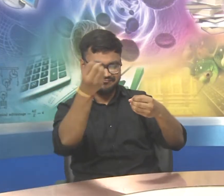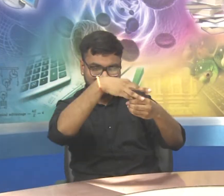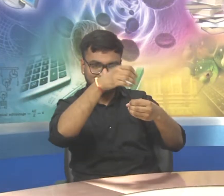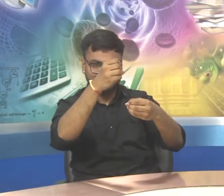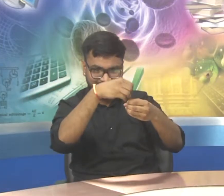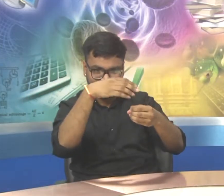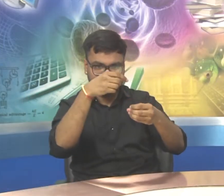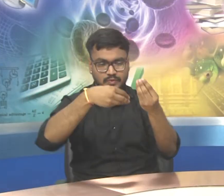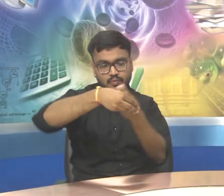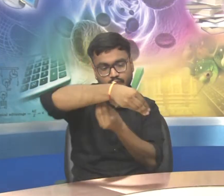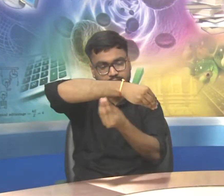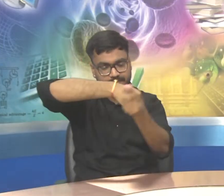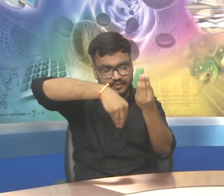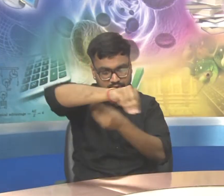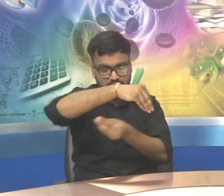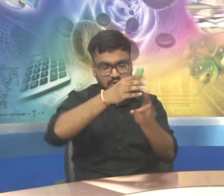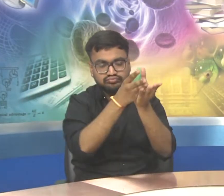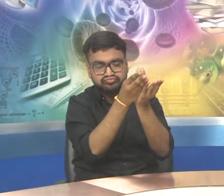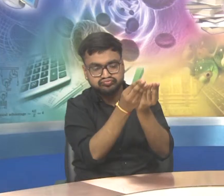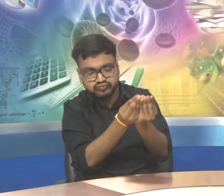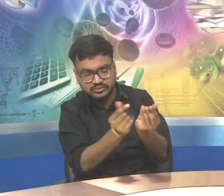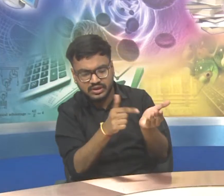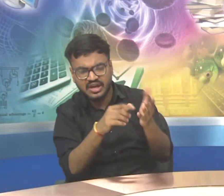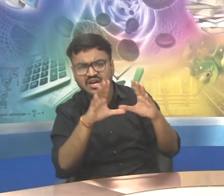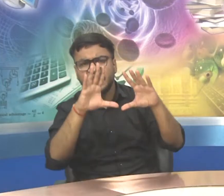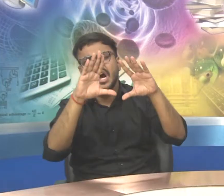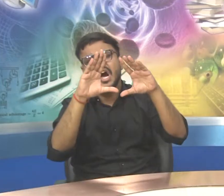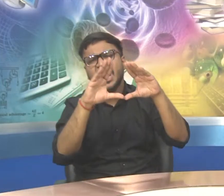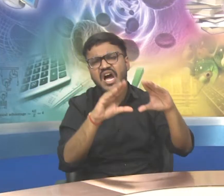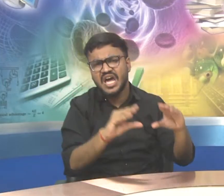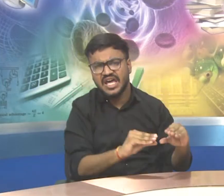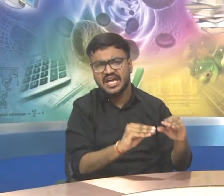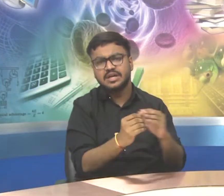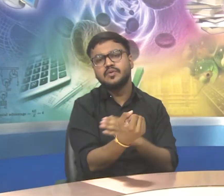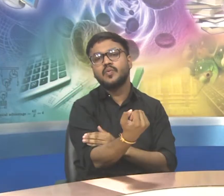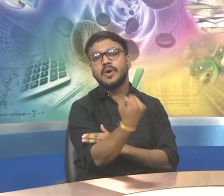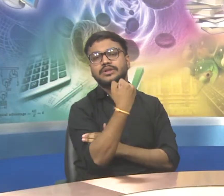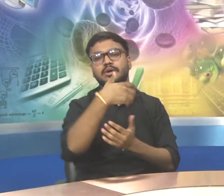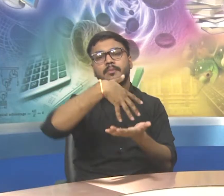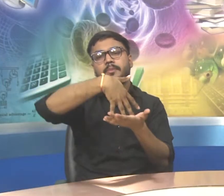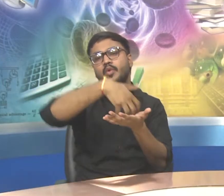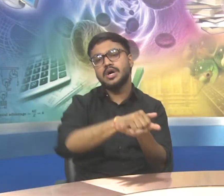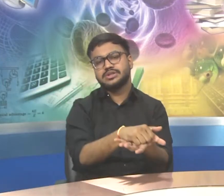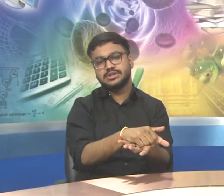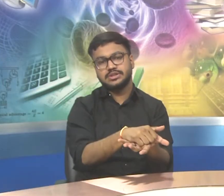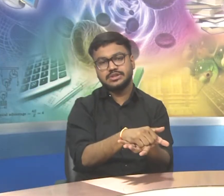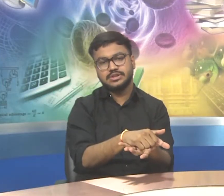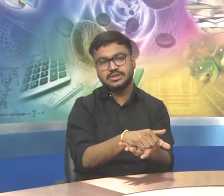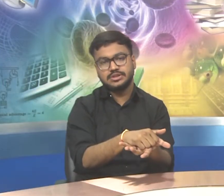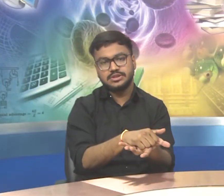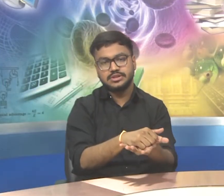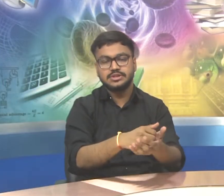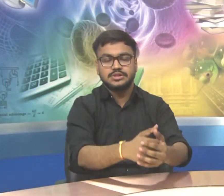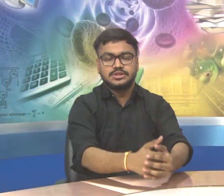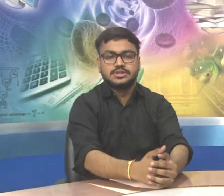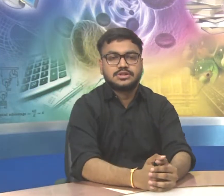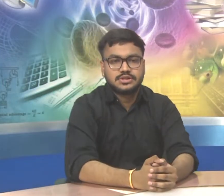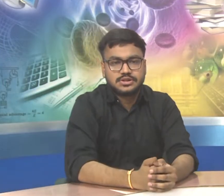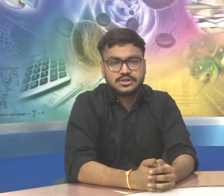so we get high concentration, which is strong solution, and if less solute is mixed more